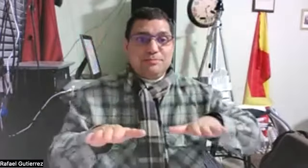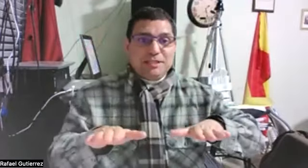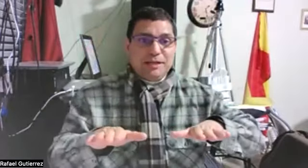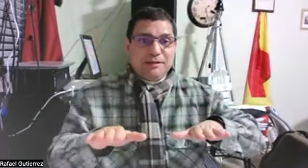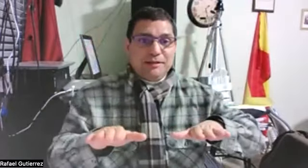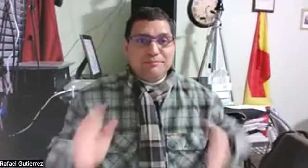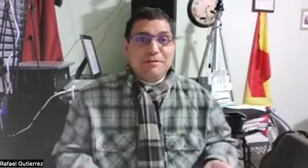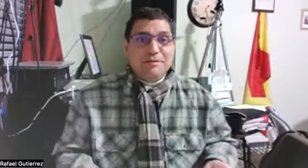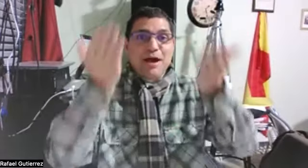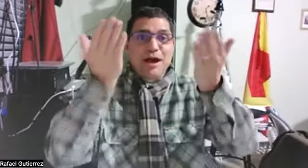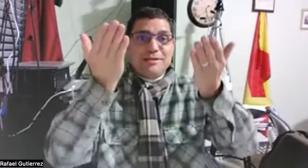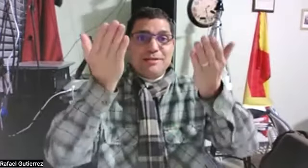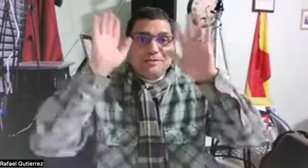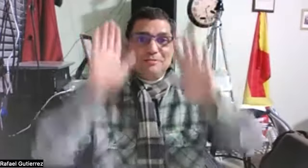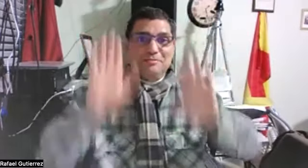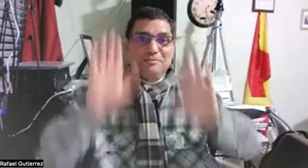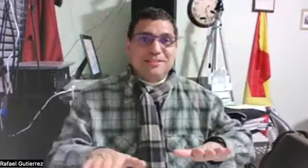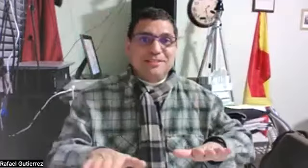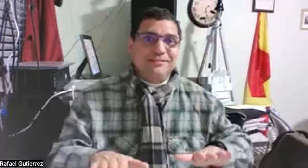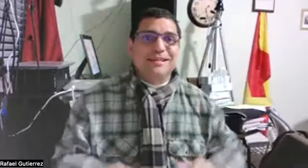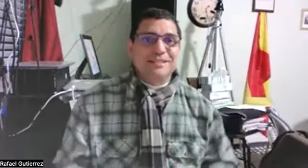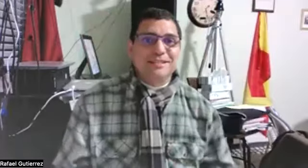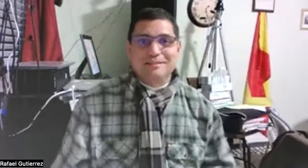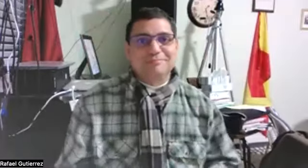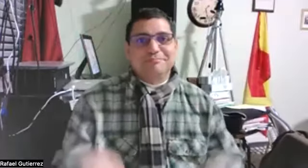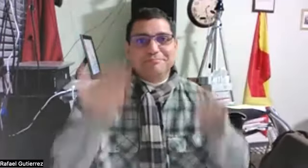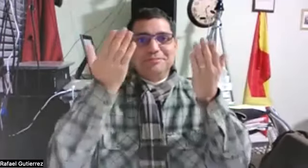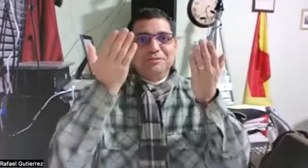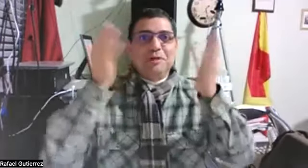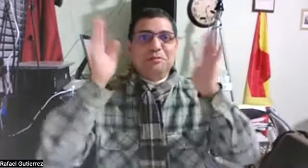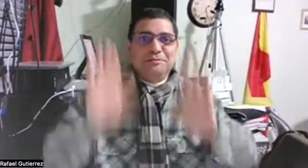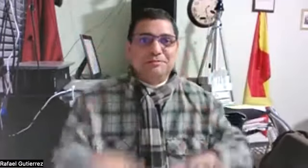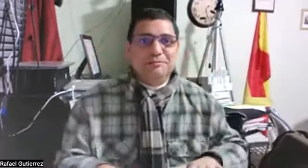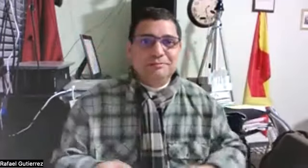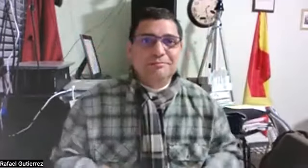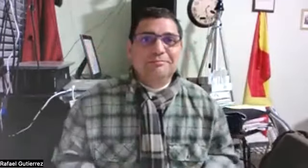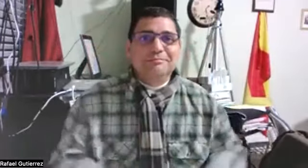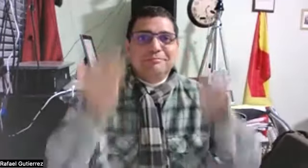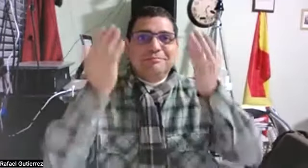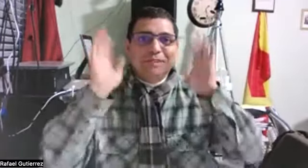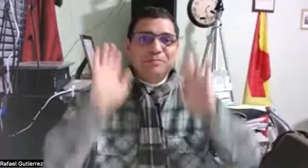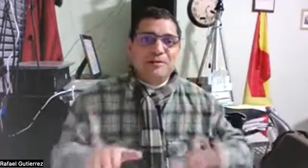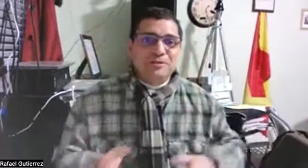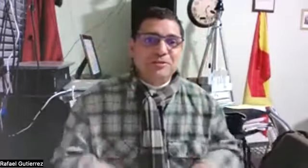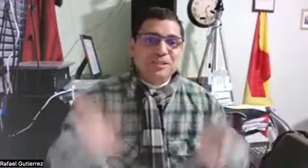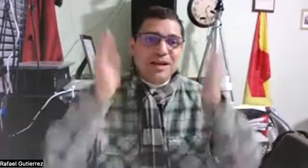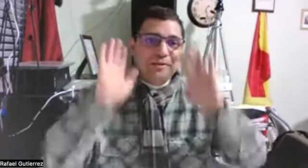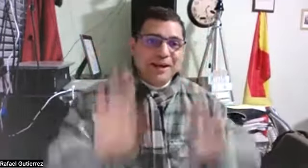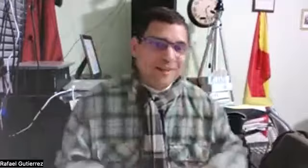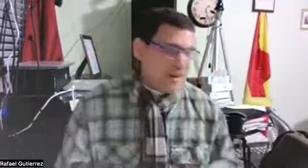seated. Rise, be seated. That's easy. You probably... Yeah, that one's easy. They're probably you doing that already,